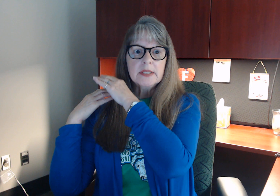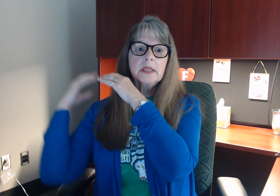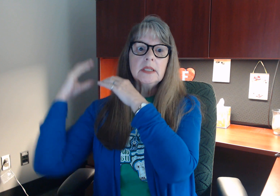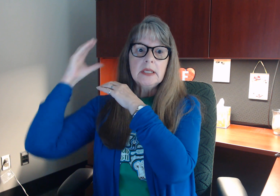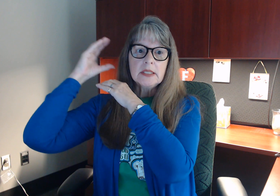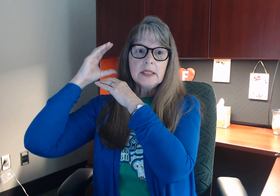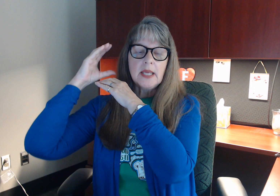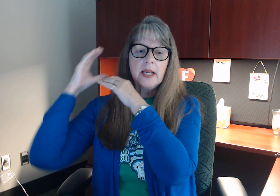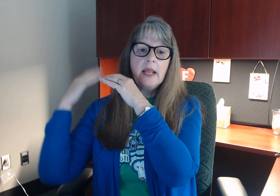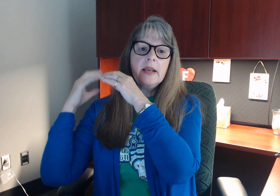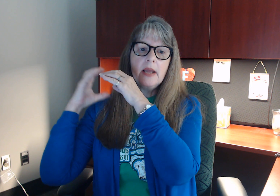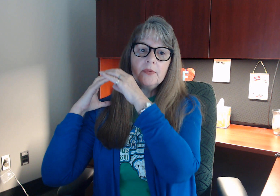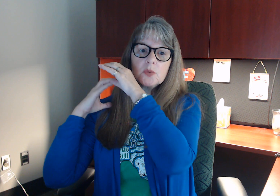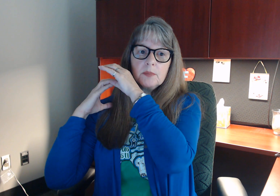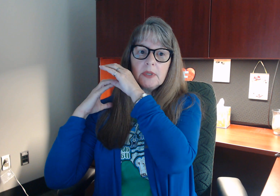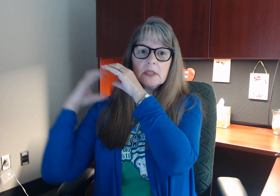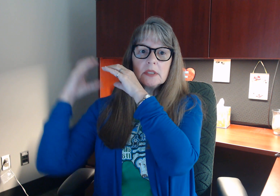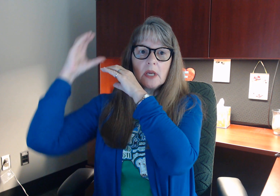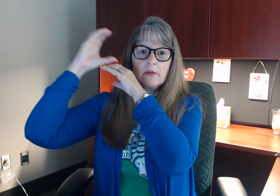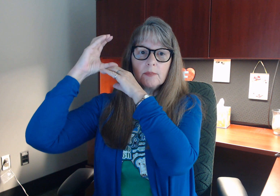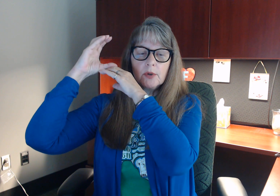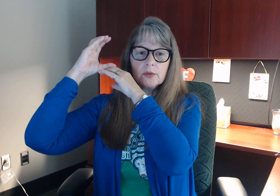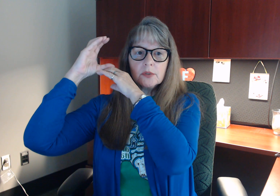and things like that. Now, this would be the sign for burdens.